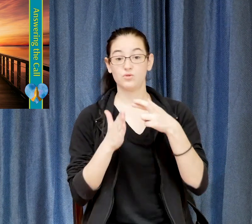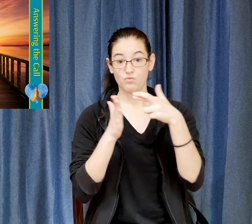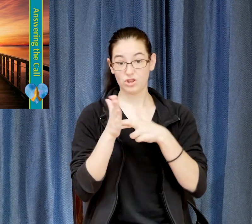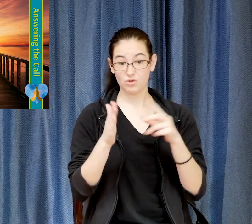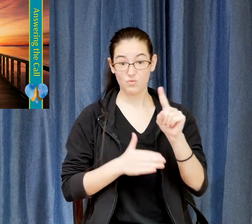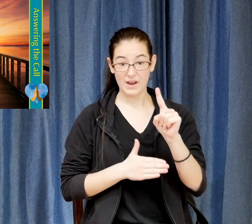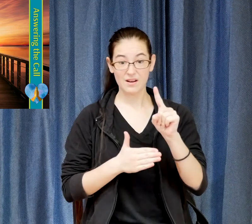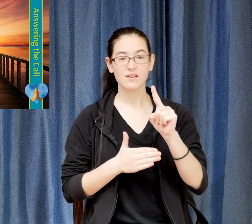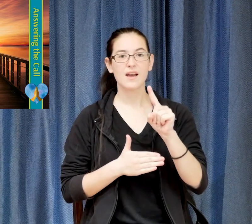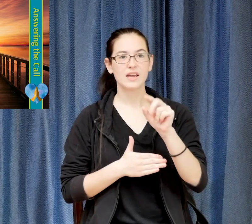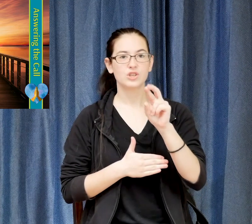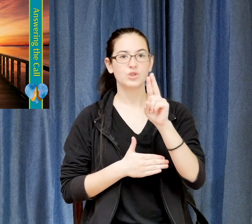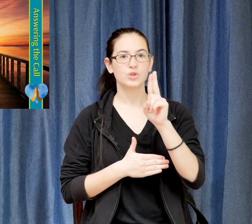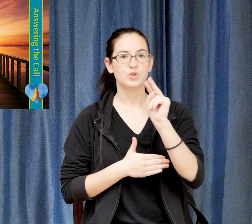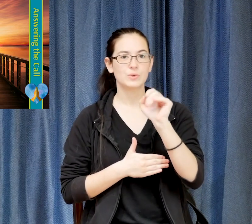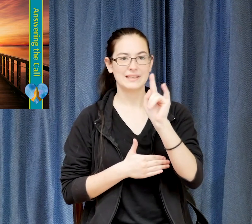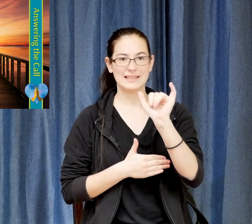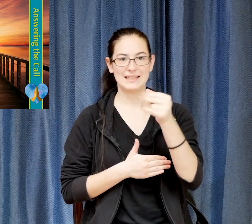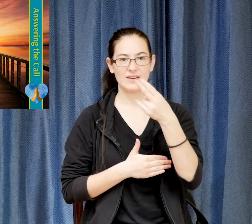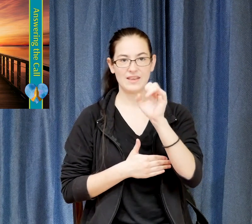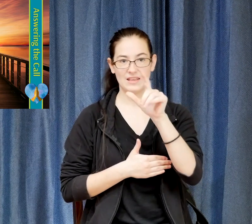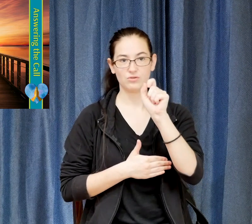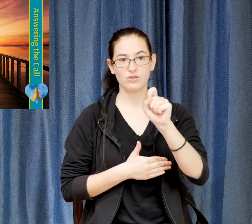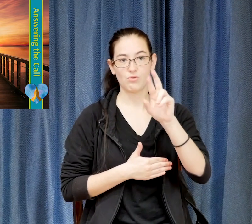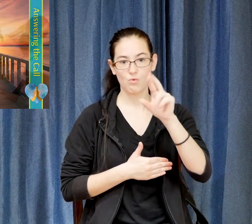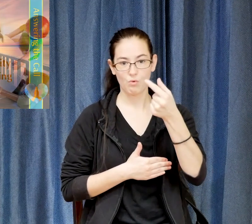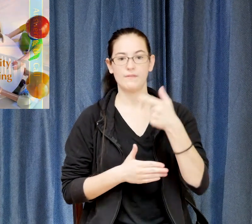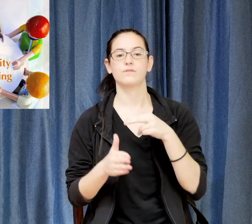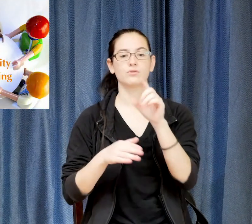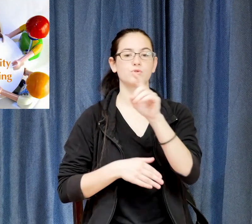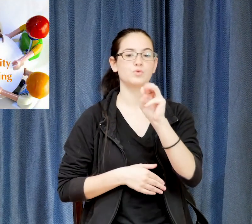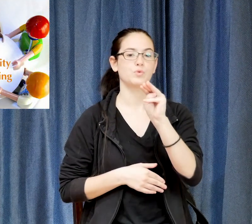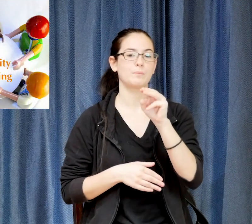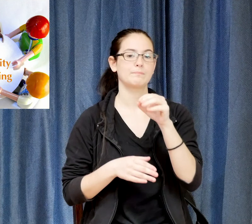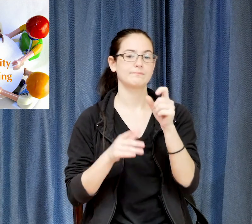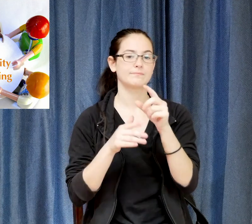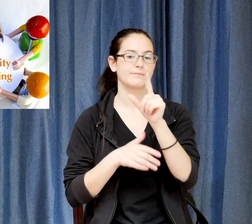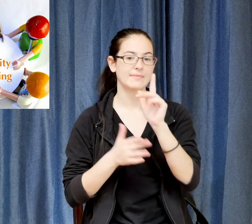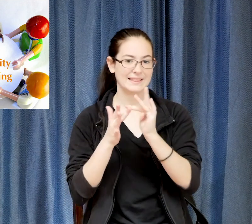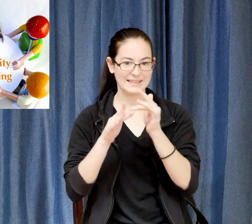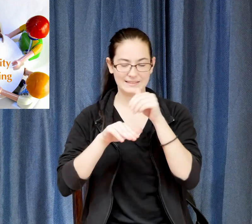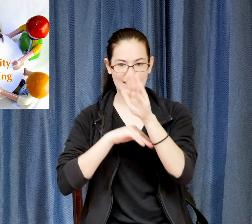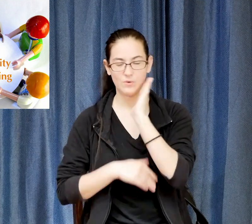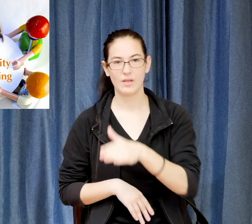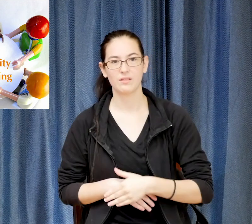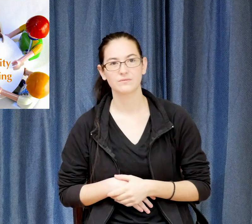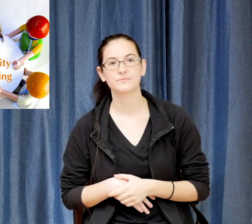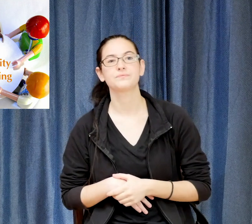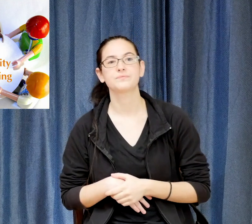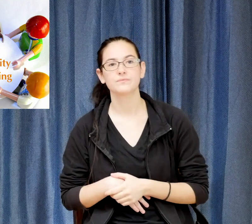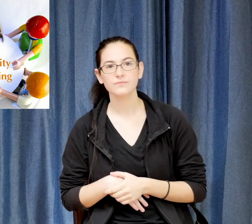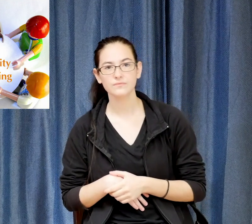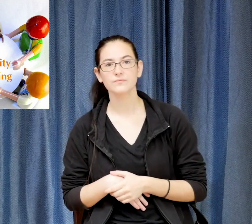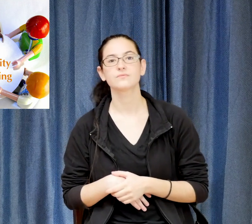unityhills.org before 2 p.m. today to receive the Zoom link. We answer the call of Spirit by consciously creating